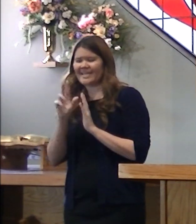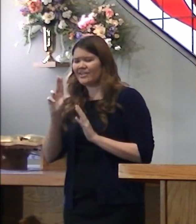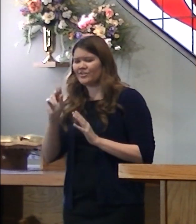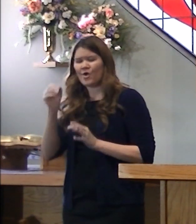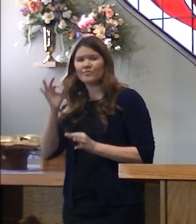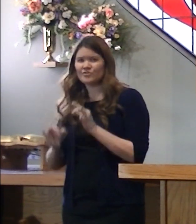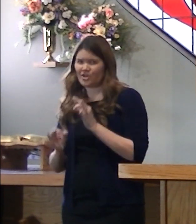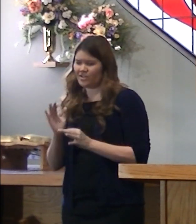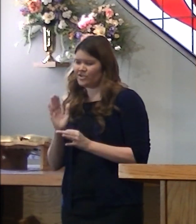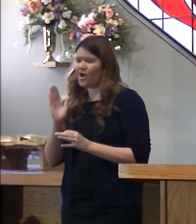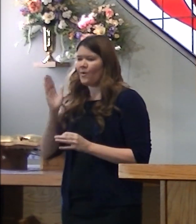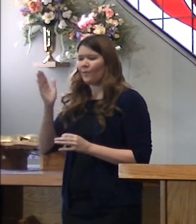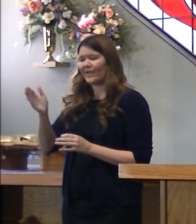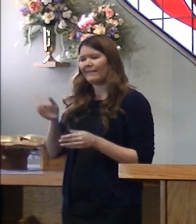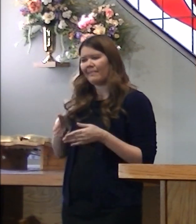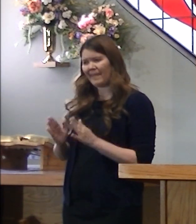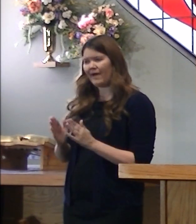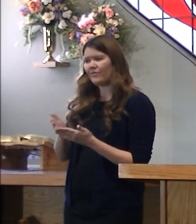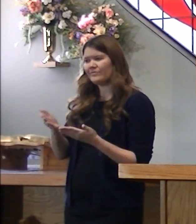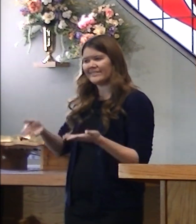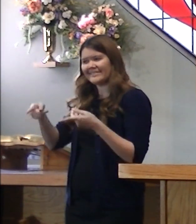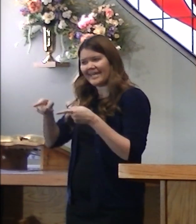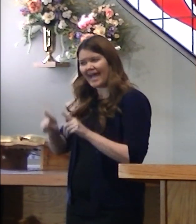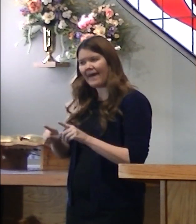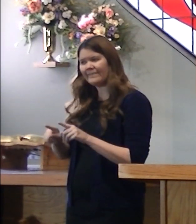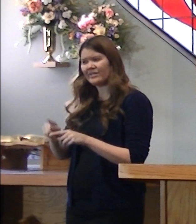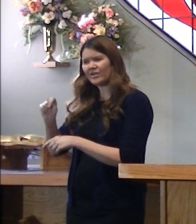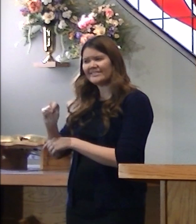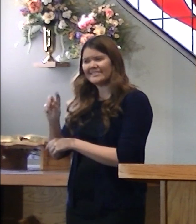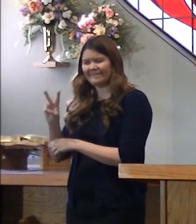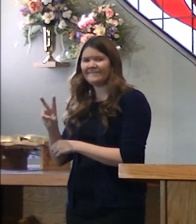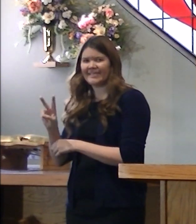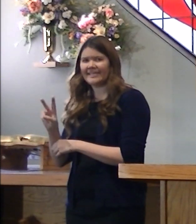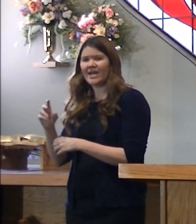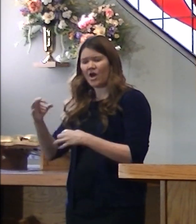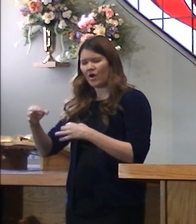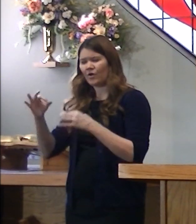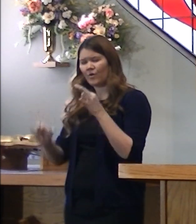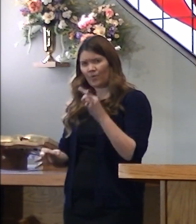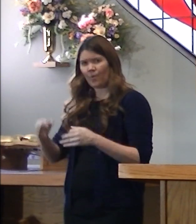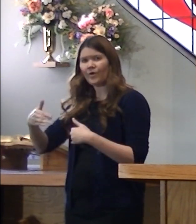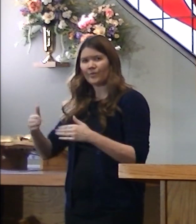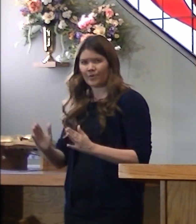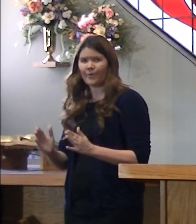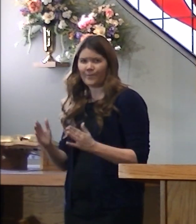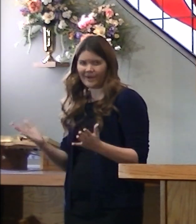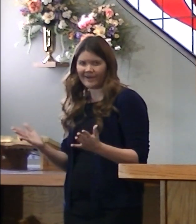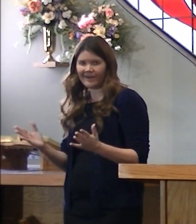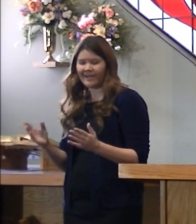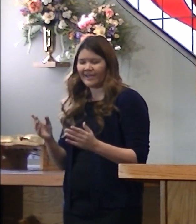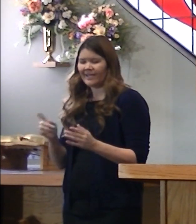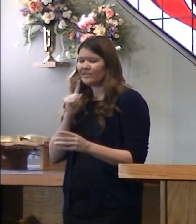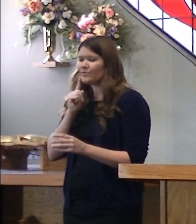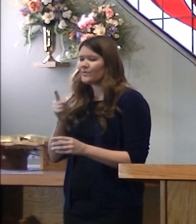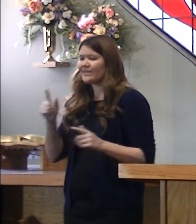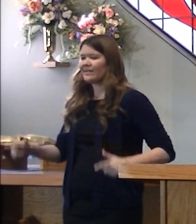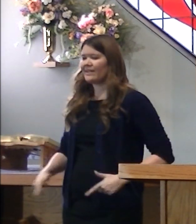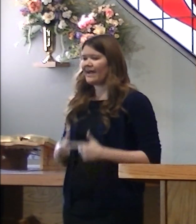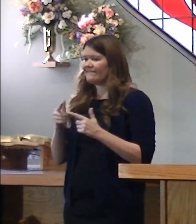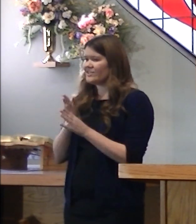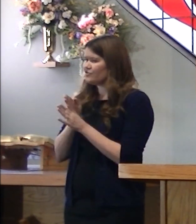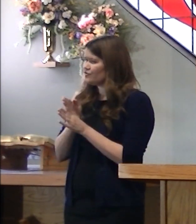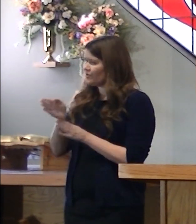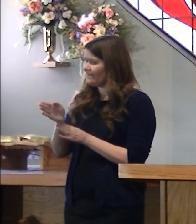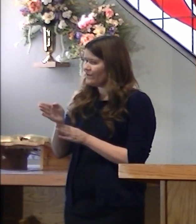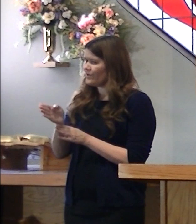the shenanigans that we normally see in a television courtroom drama. In real life, it's all straightforward